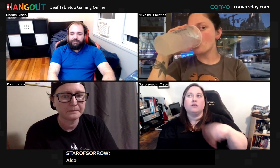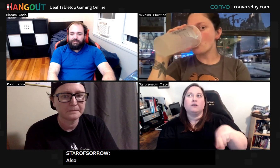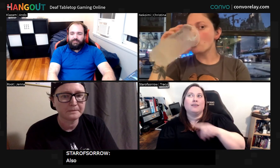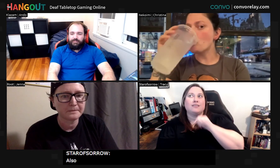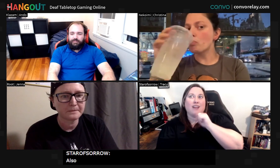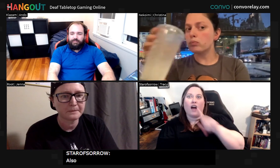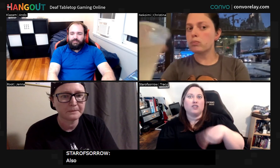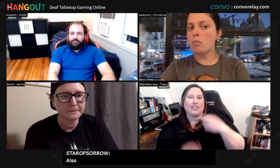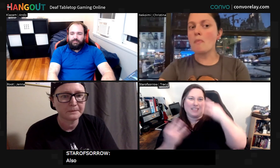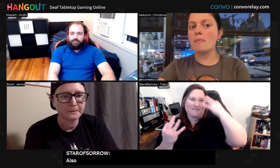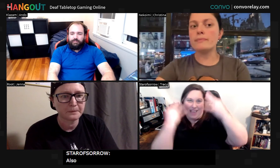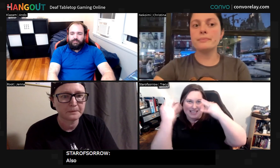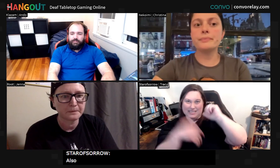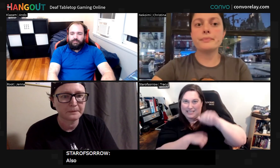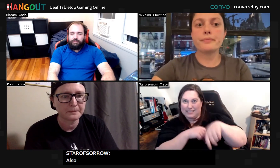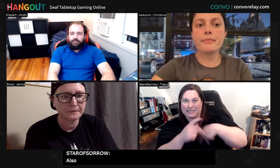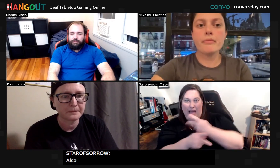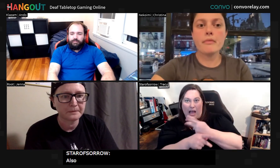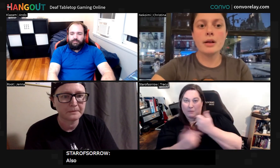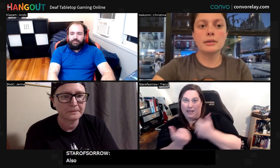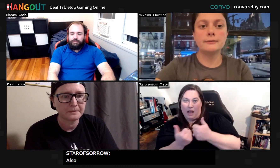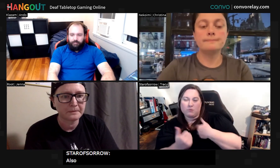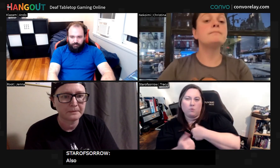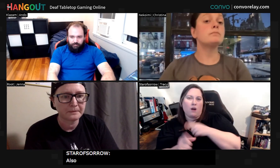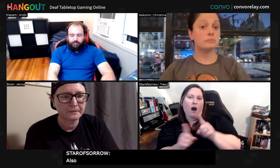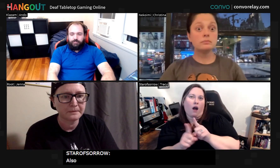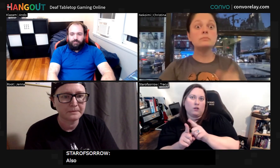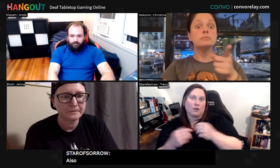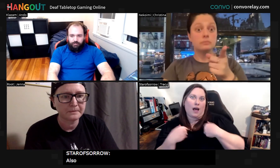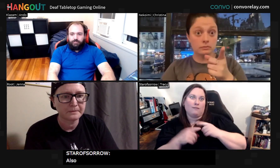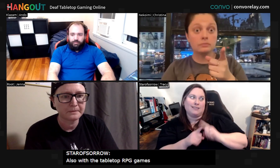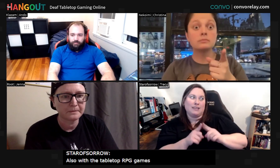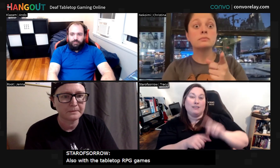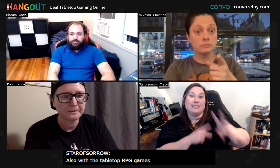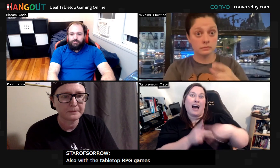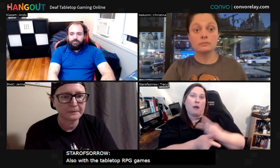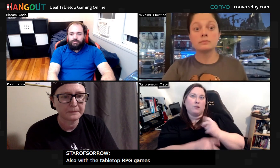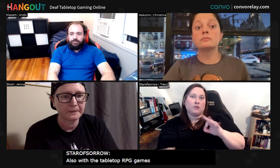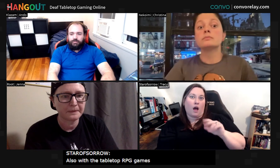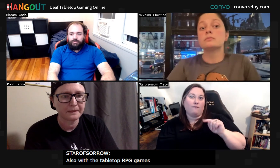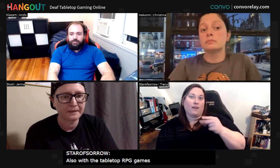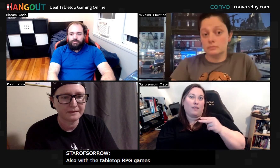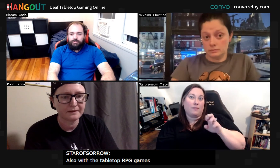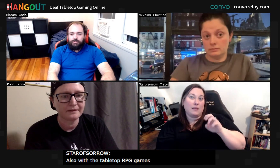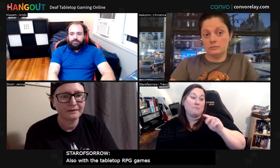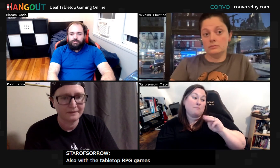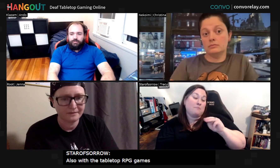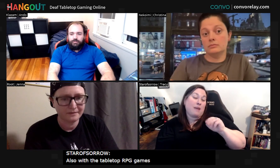tabletop RPG games. Those aren't just fantasy based games. We also have different types